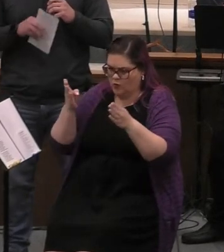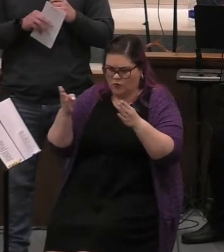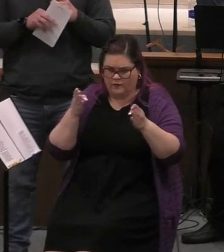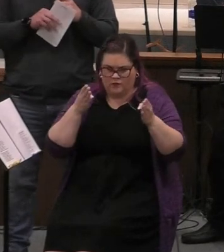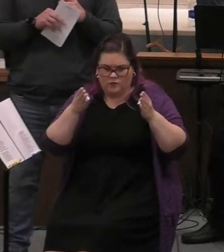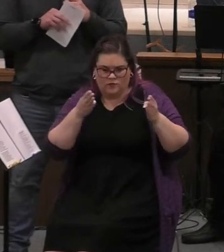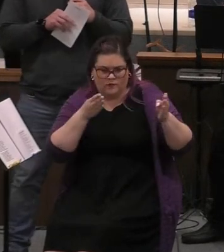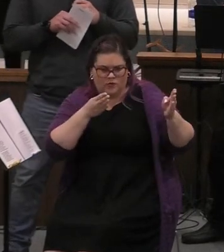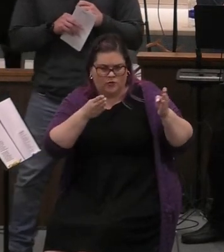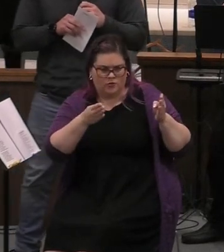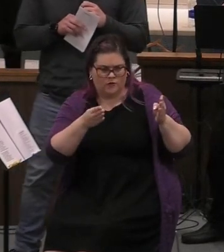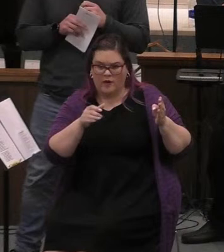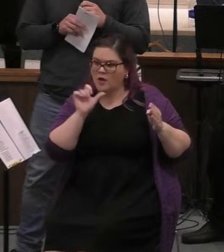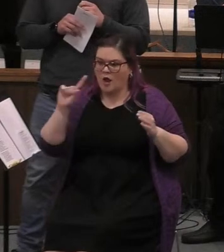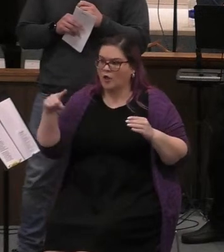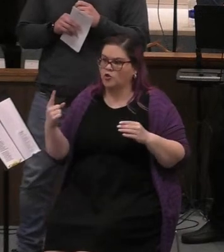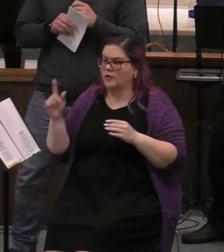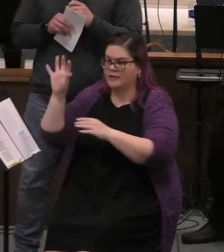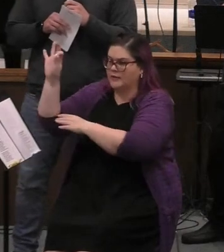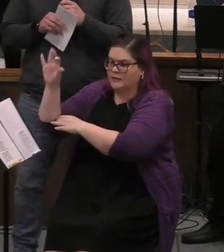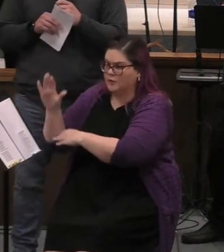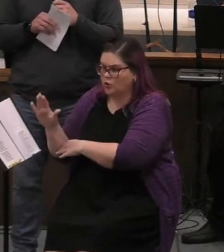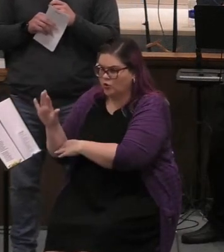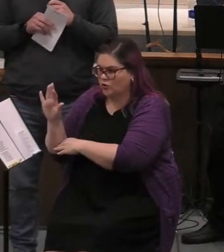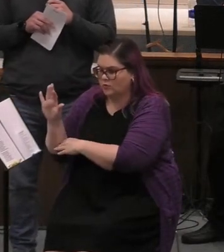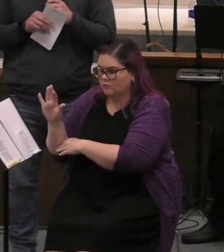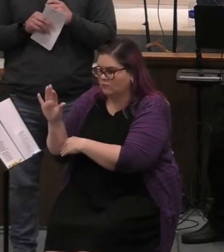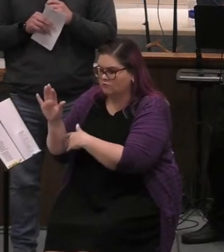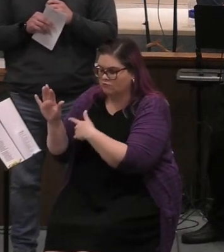not just with John MacArthur and the speakers, but